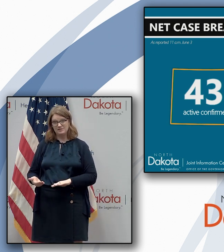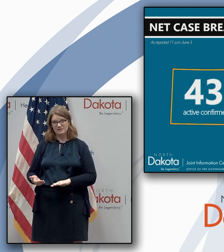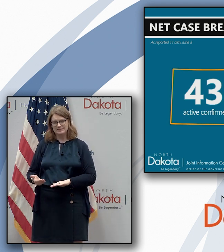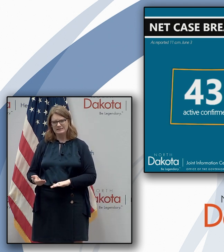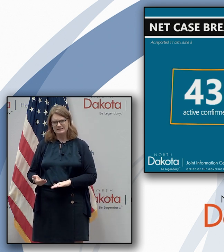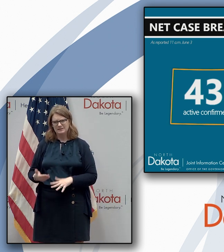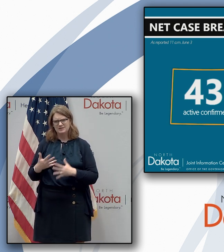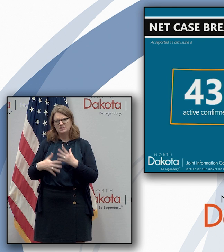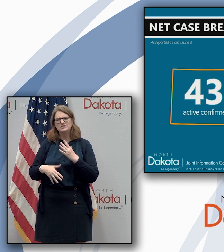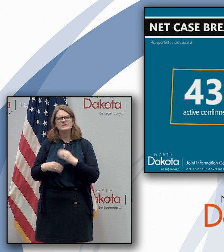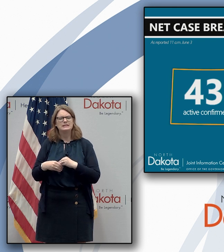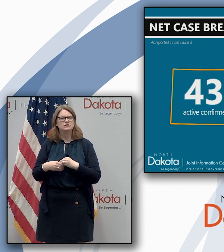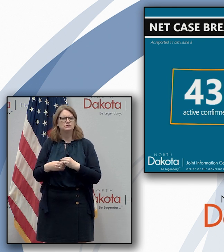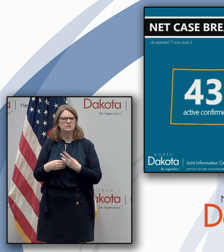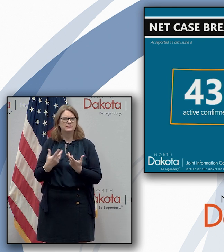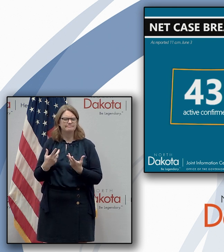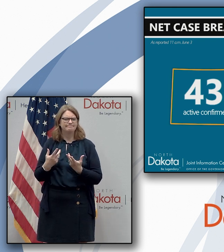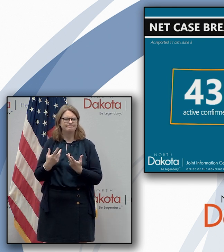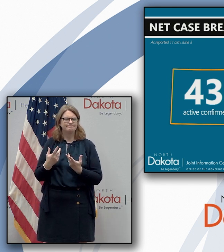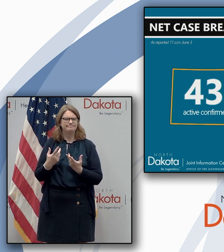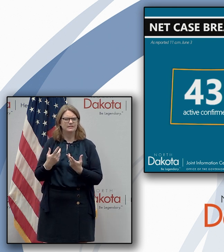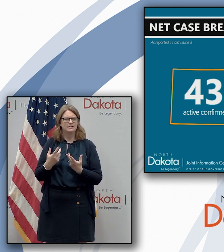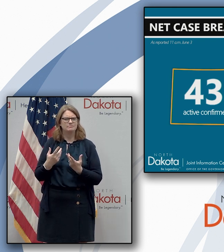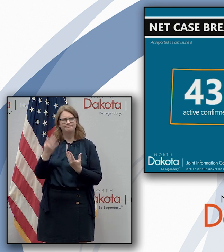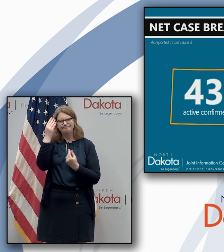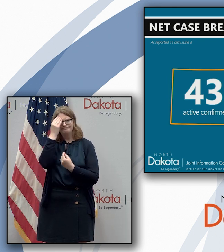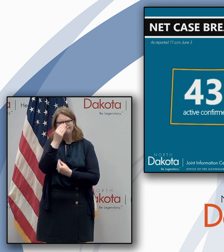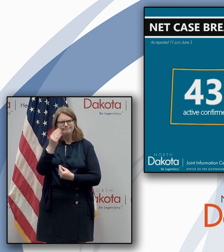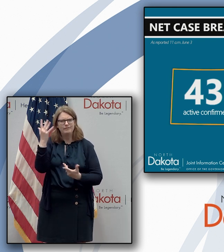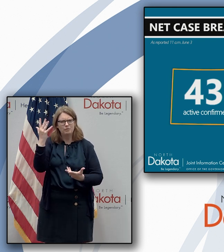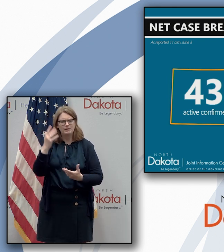few more thoughts on that. Again, of the